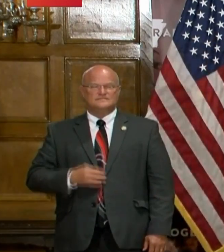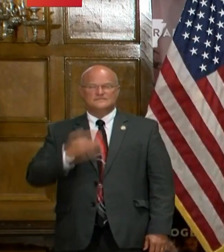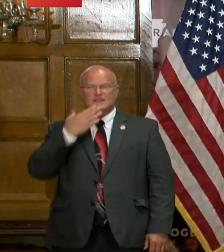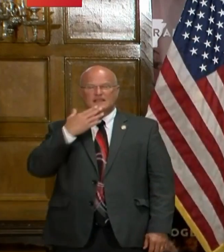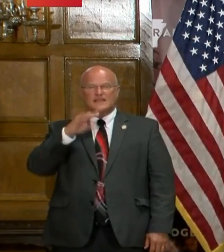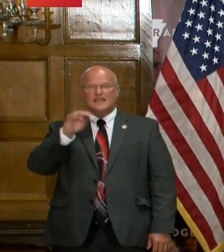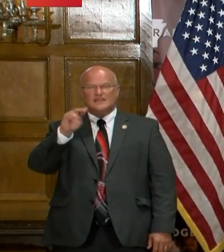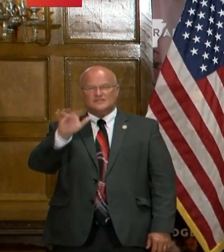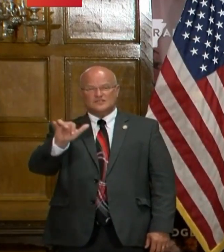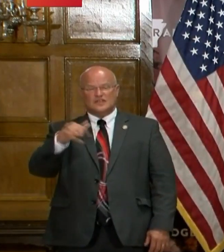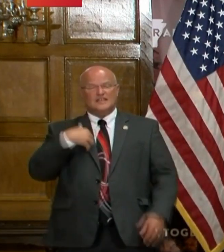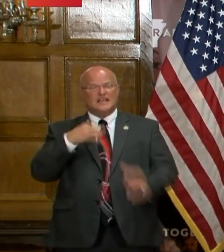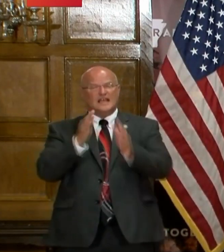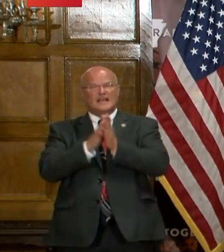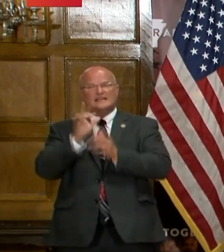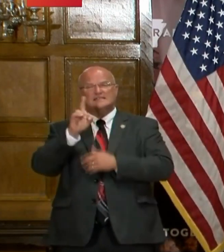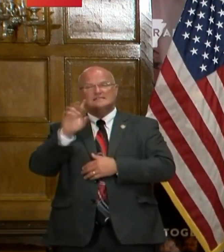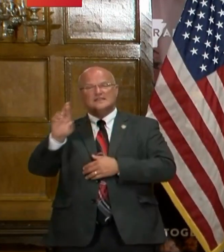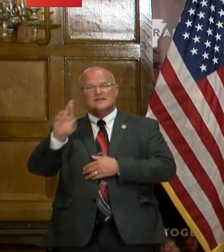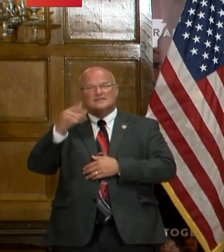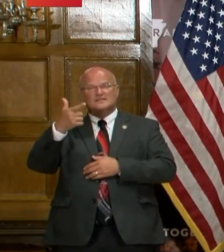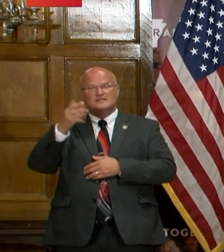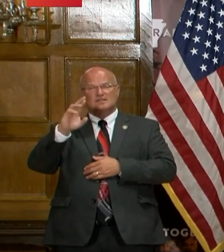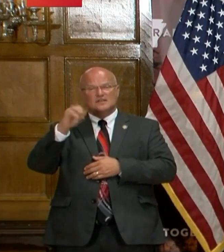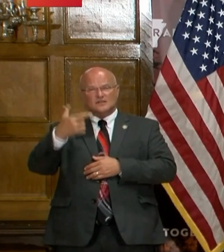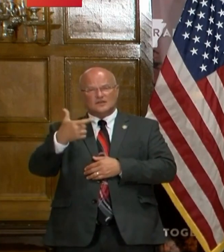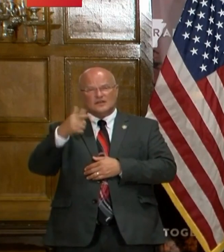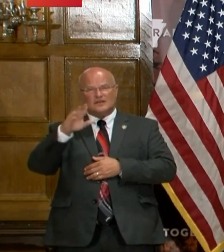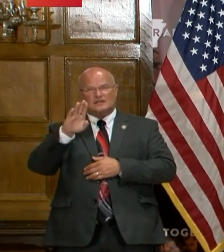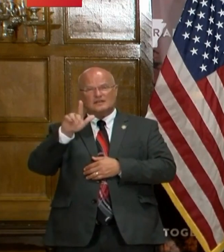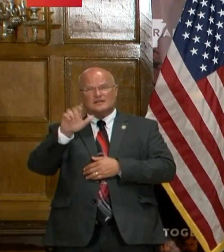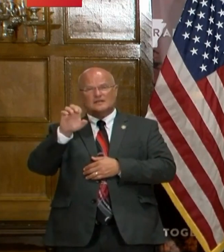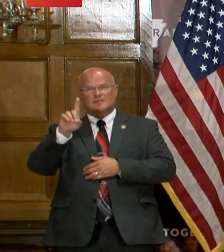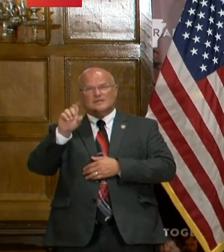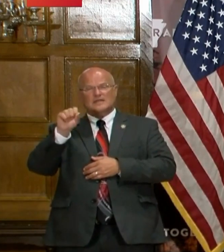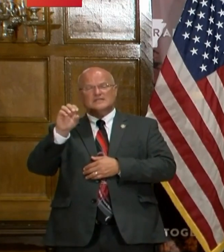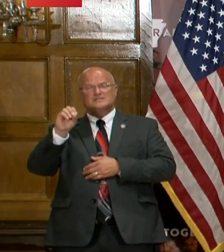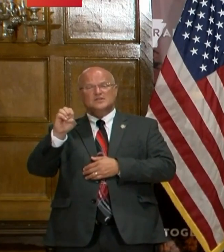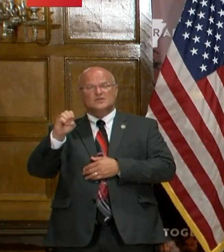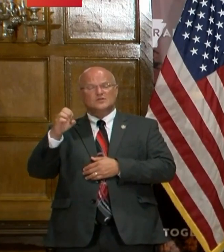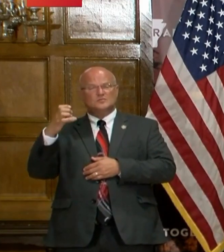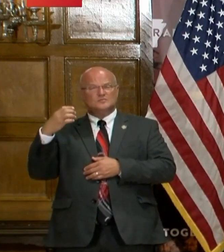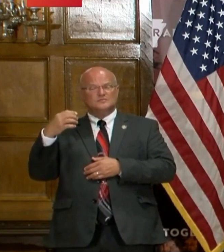Thank you, Johnny. And I ask Dr. Greg Bledsoe, our Surgeon General, to chair the